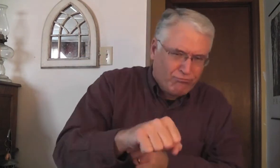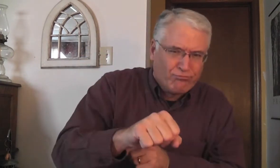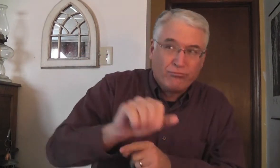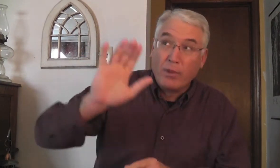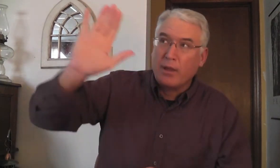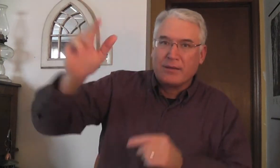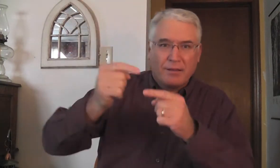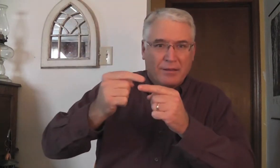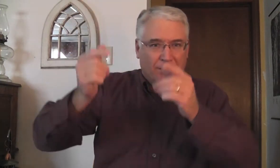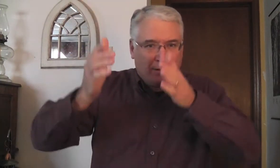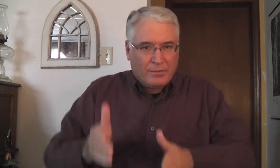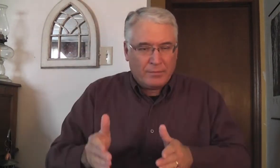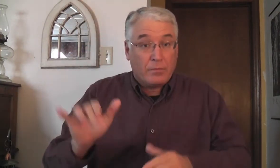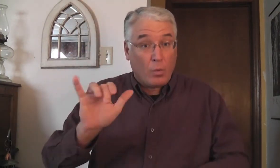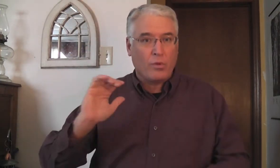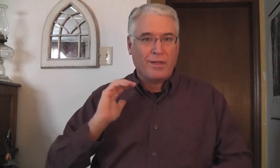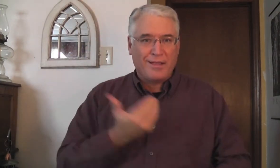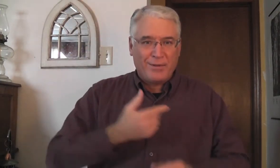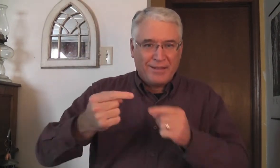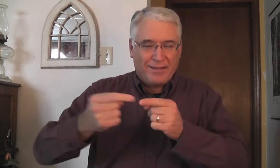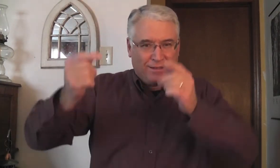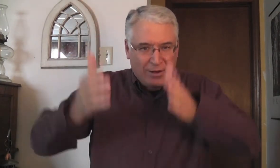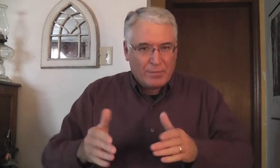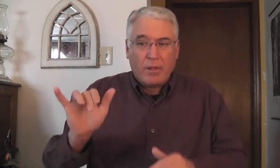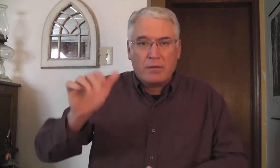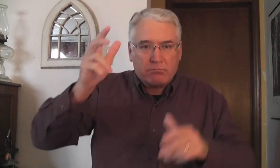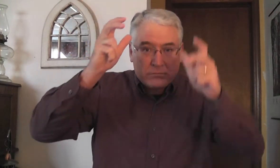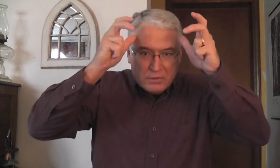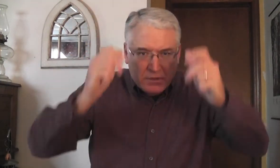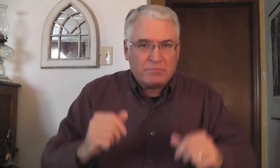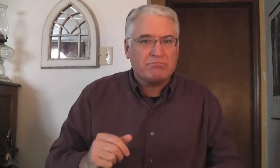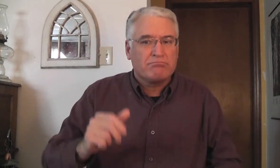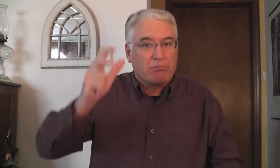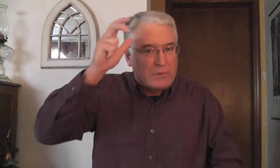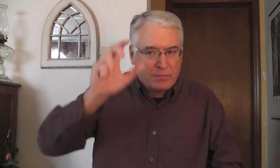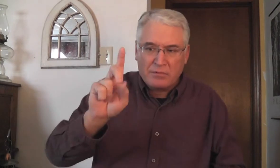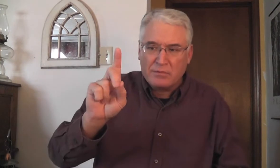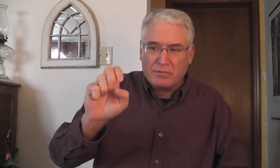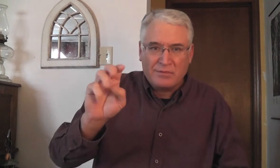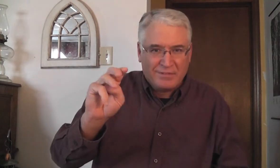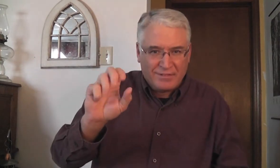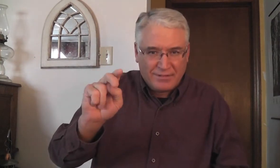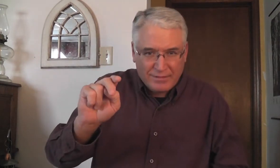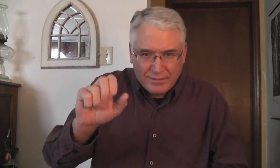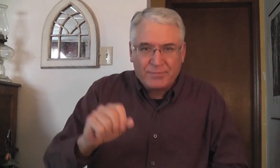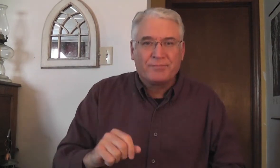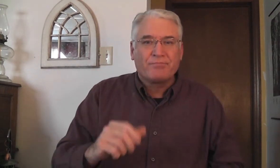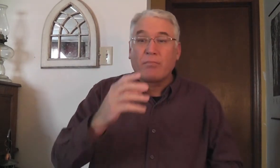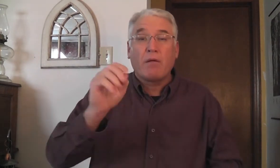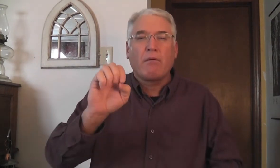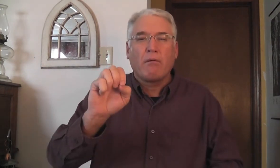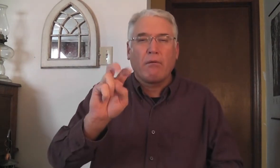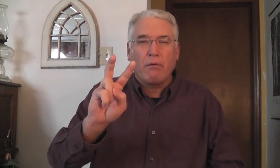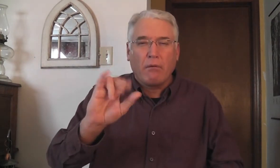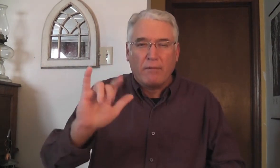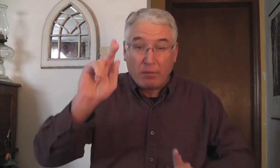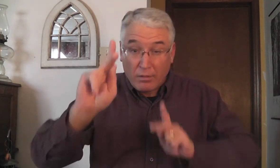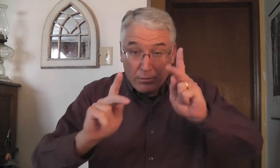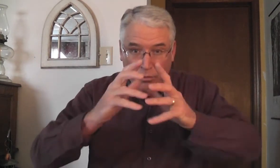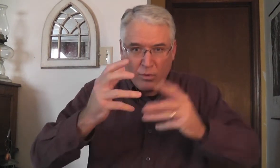Jesus, it's finished. He has conquered his enemies and our enemies, Satan and demons and